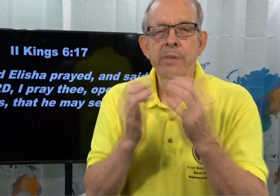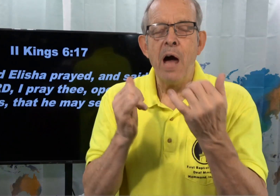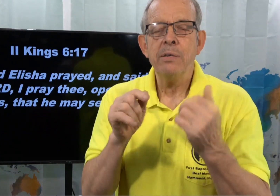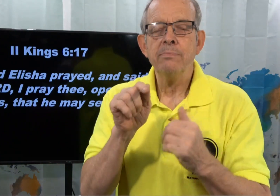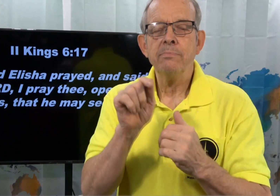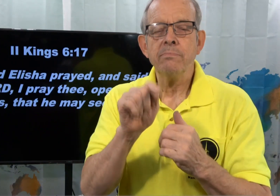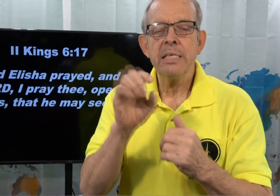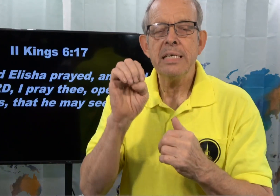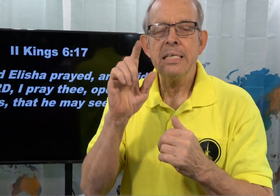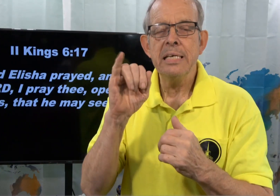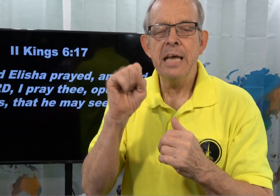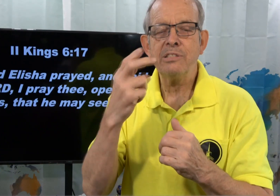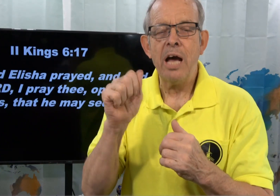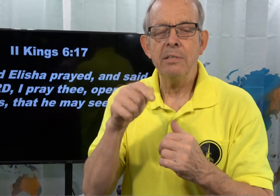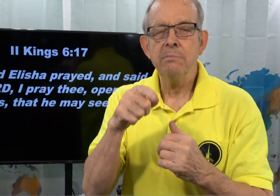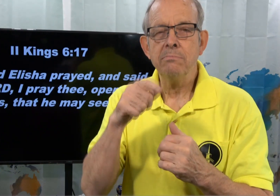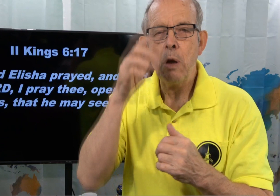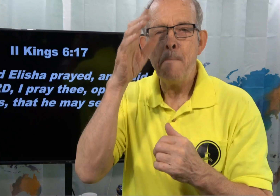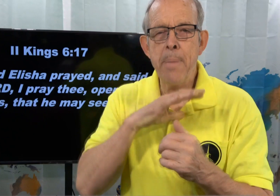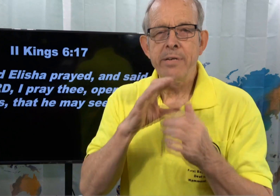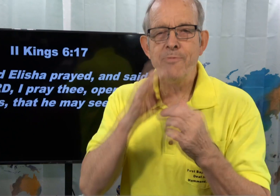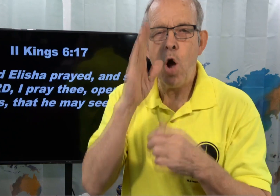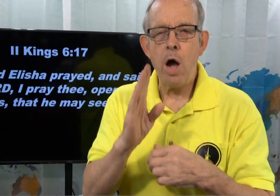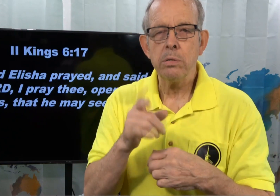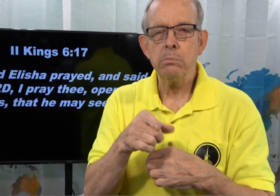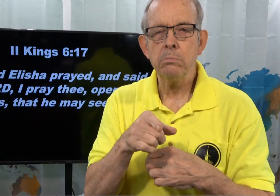Now, Elijah, man of God,